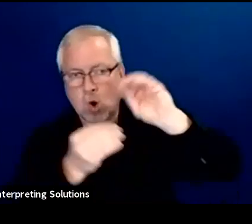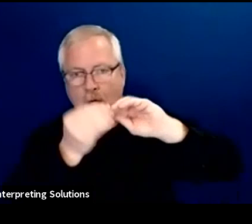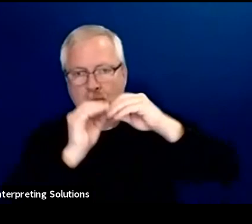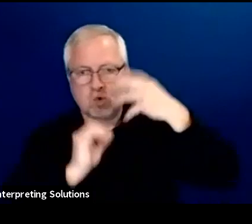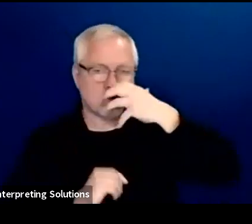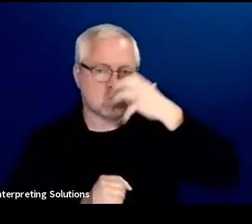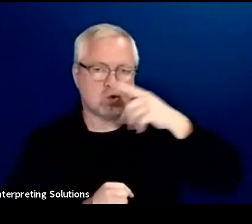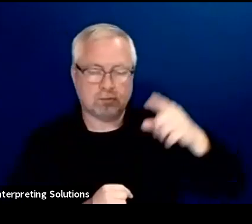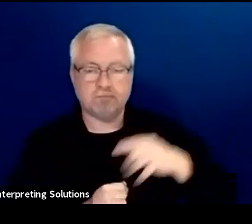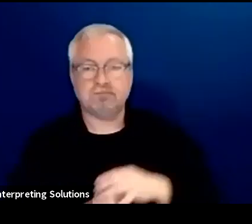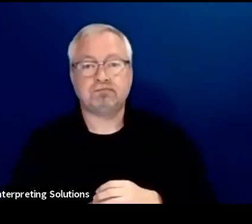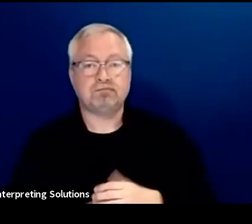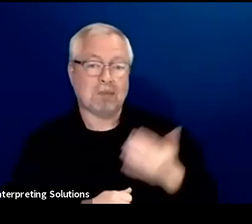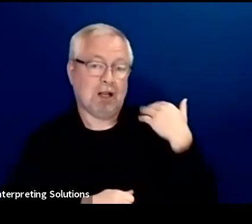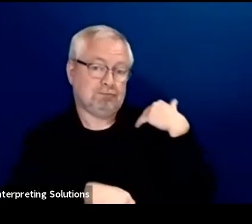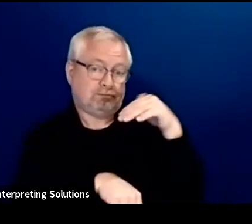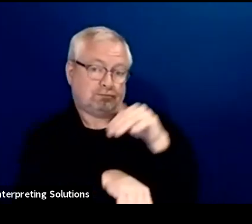taken in